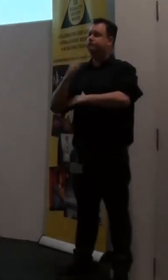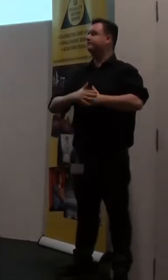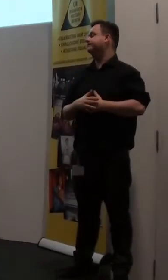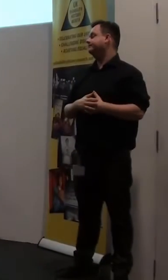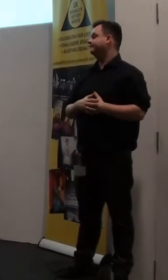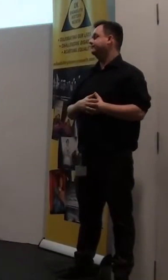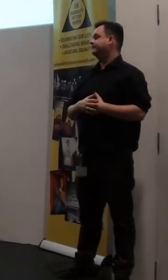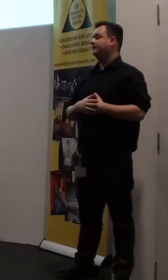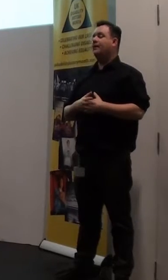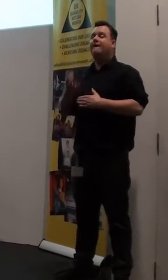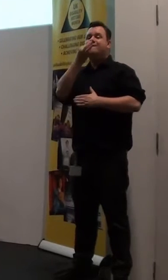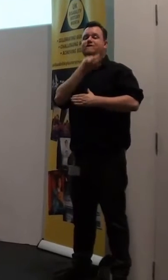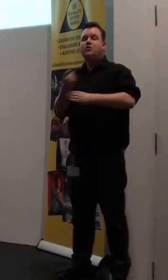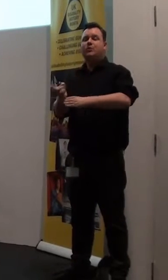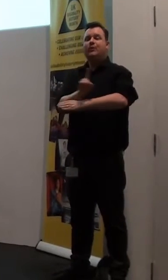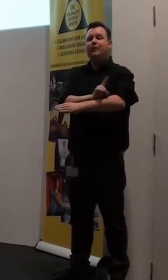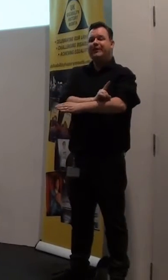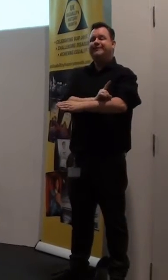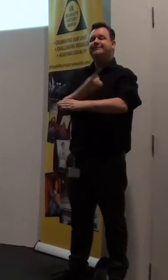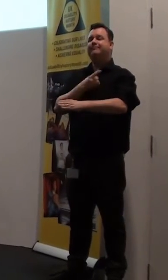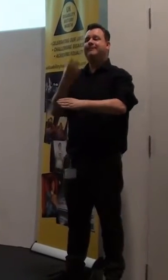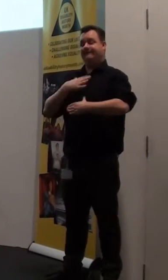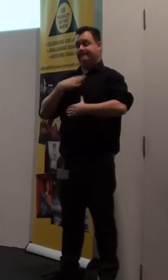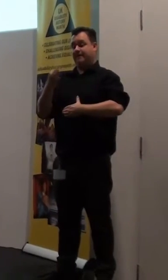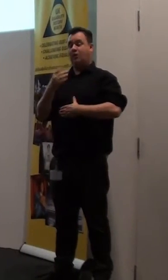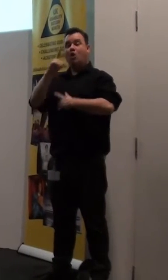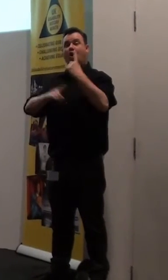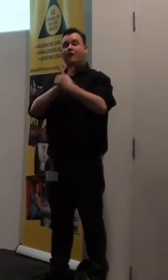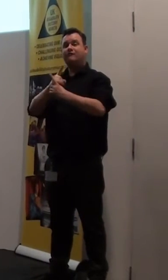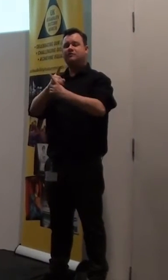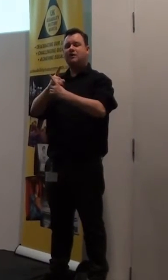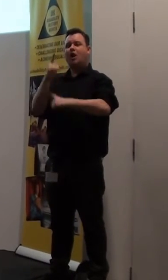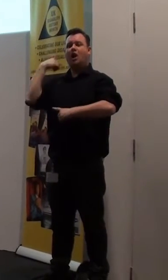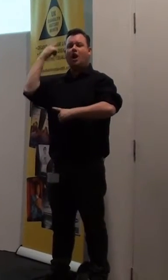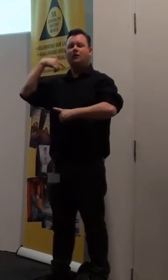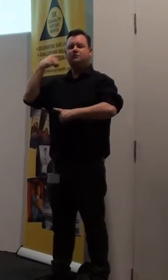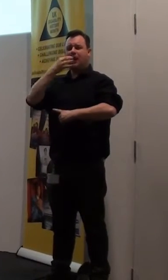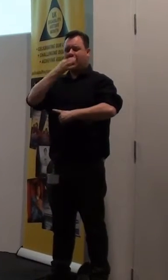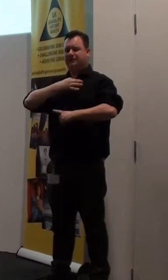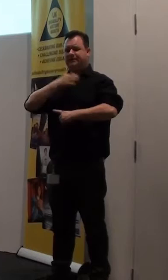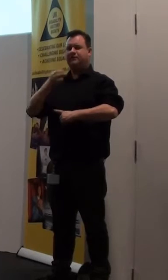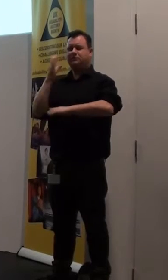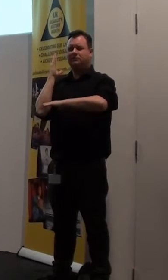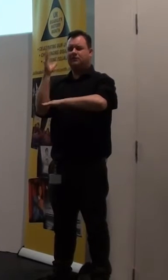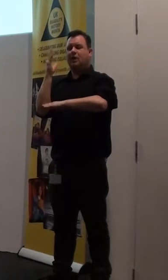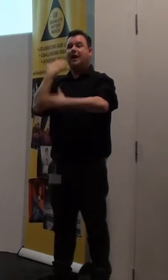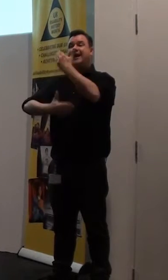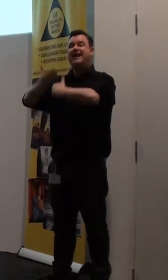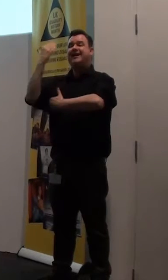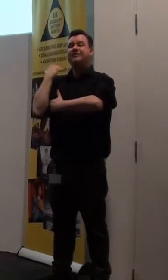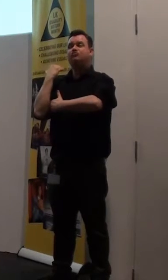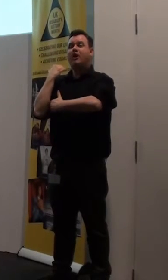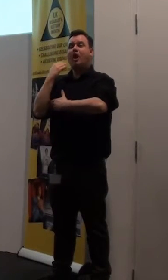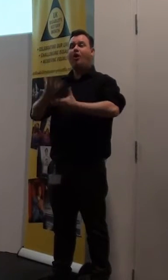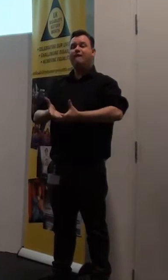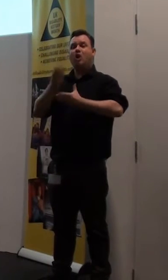got, a few weeks ago I was invited to another conference in London, and they asked me to do a history of learning disability in 10